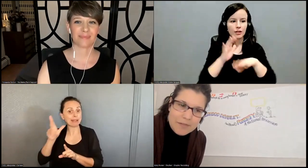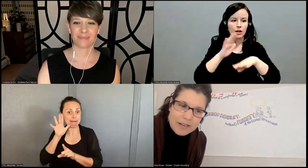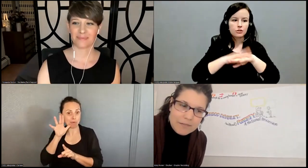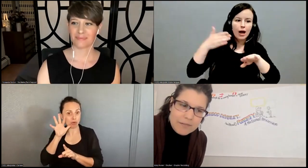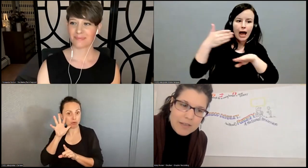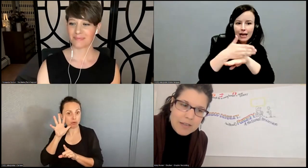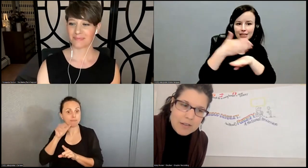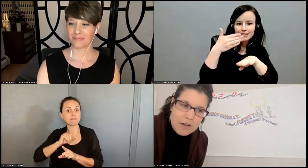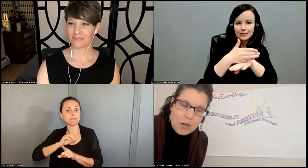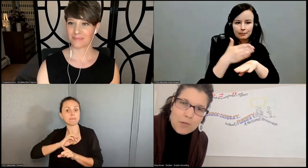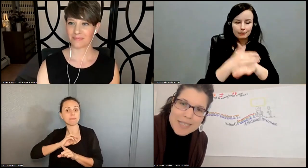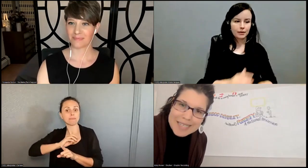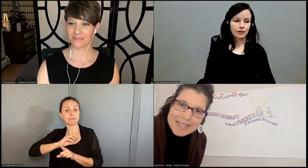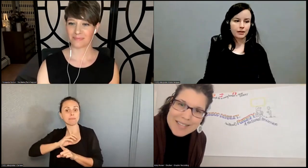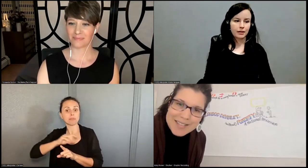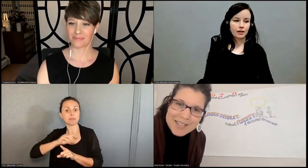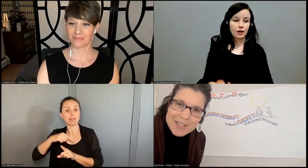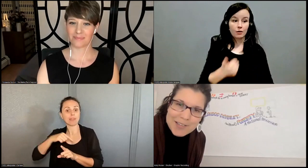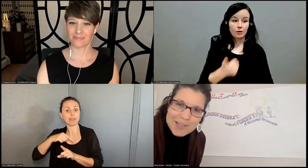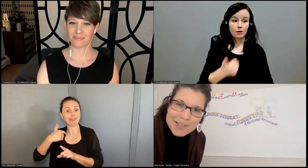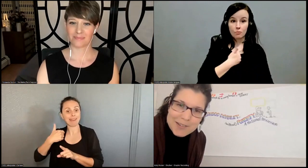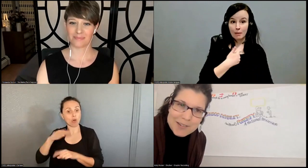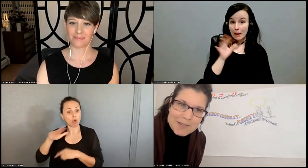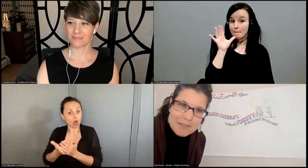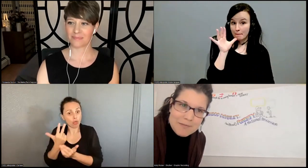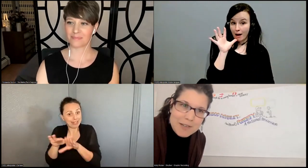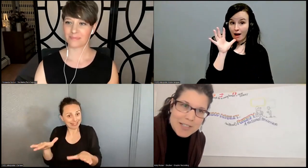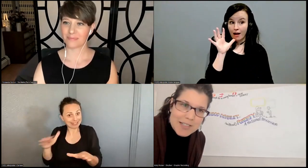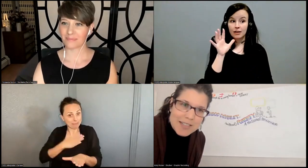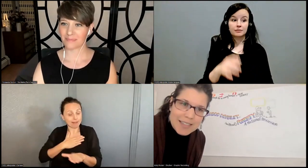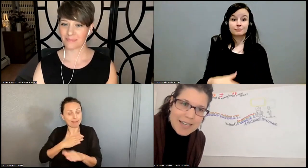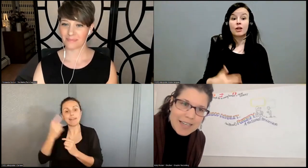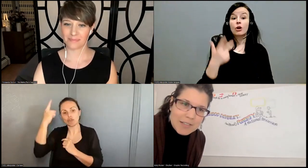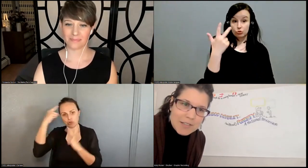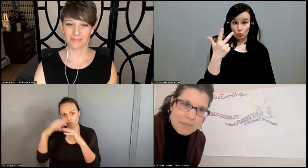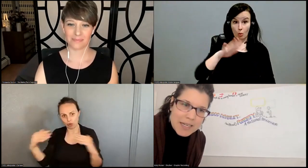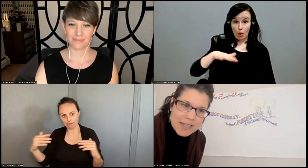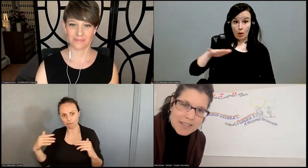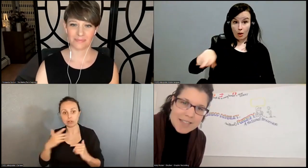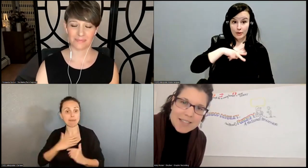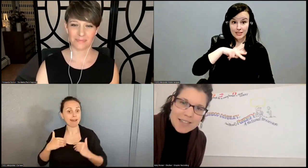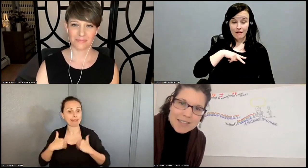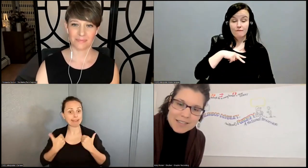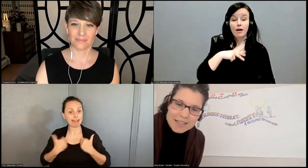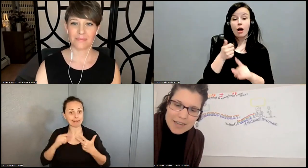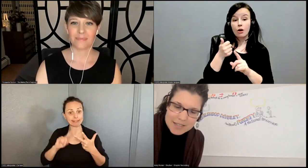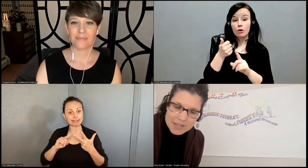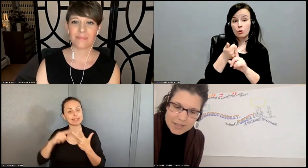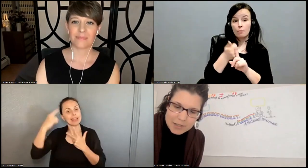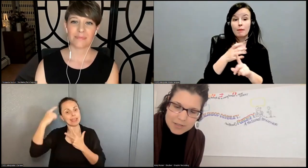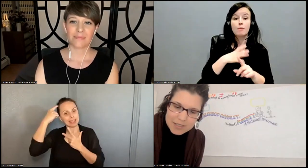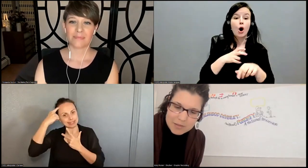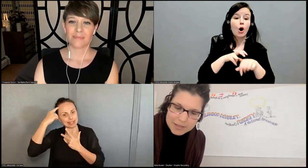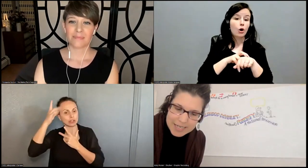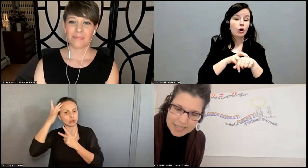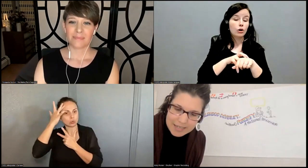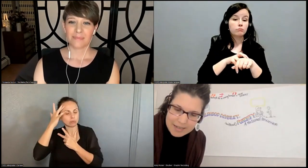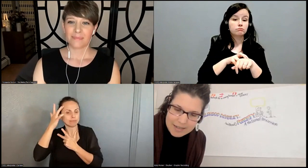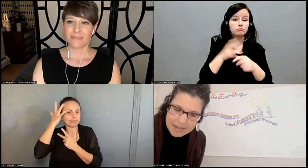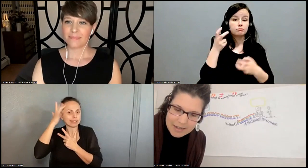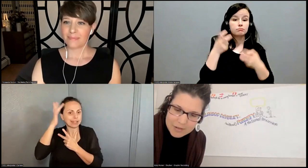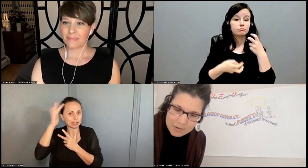have all 3 kids, neurodiverse, and my youngest has intellectual